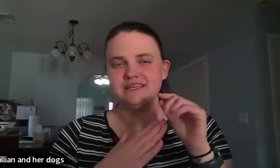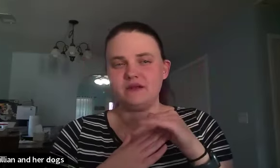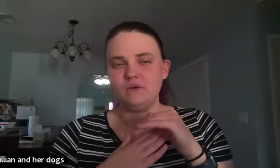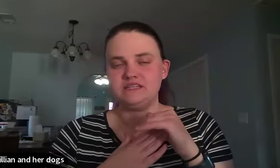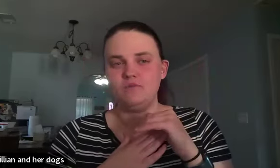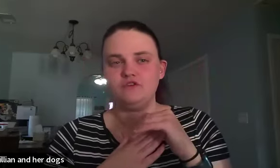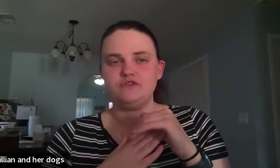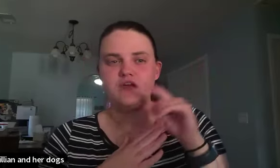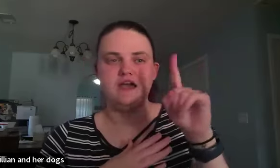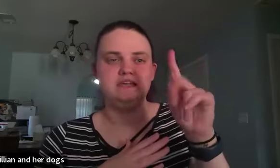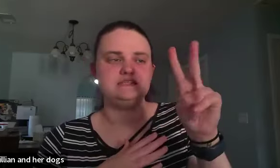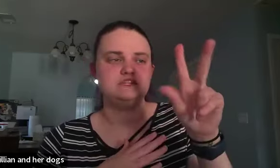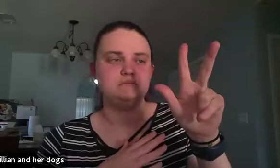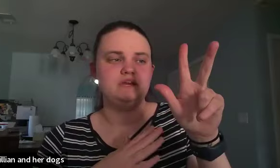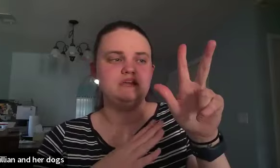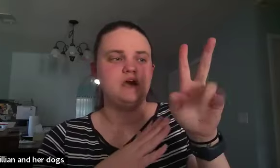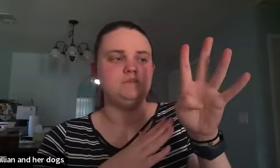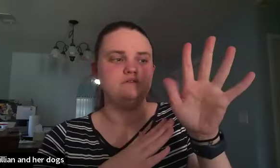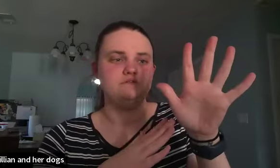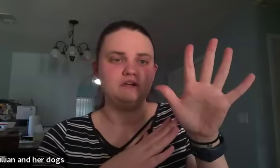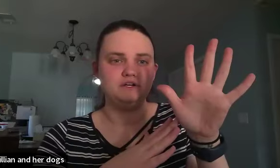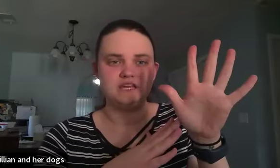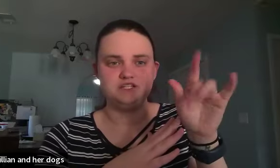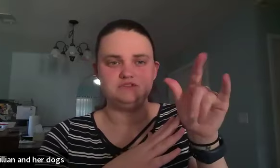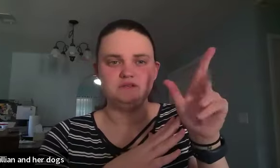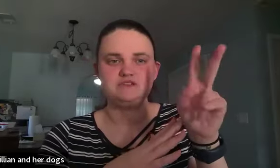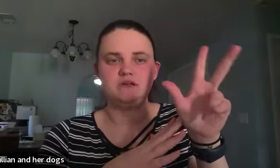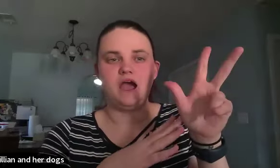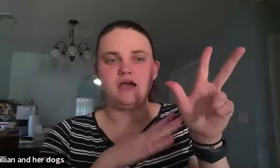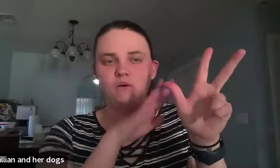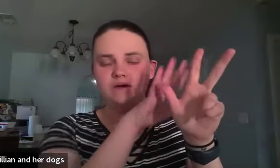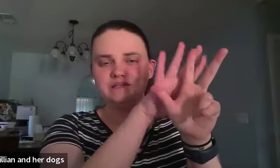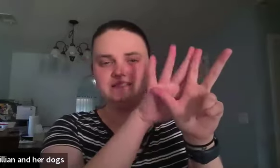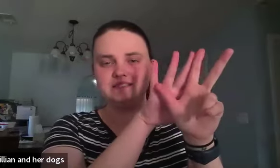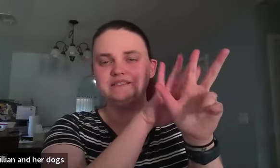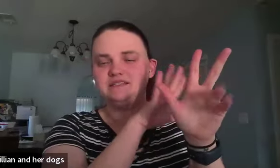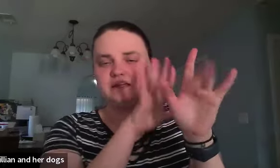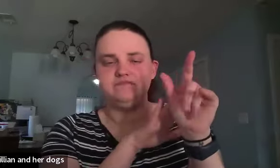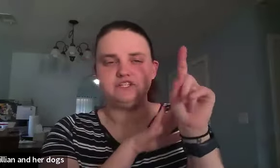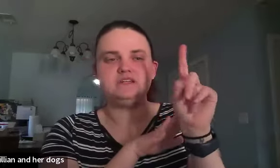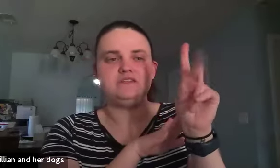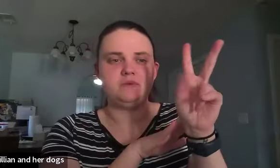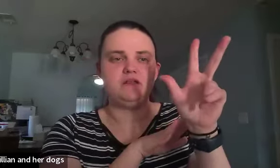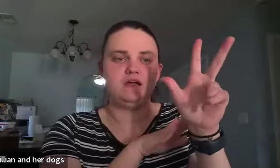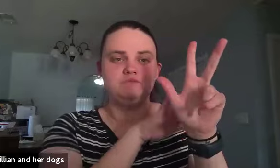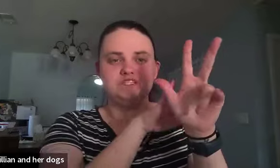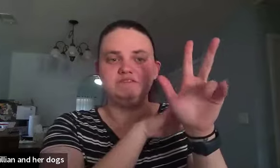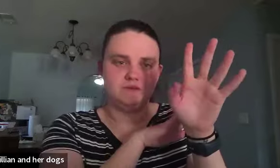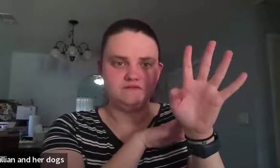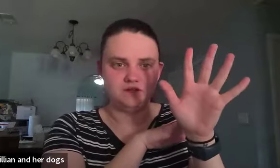to say that what's helpful for that is you're picking up your fingers as you do it. So like I always like visually think about like how I'm just lifting my